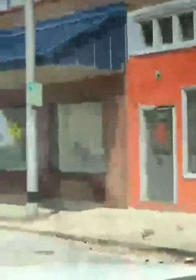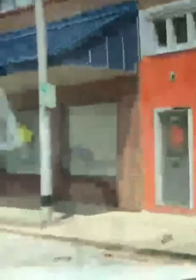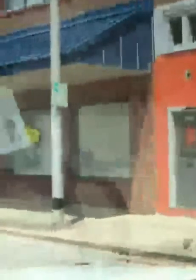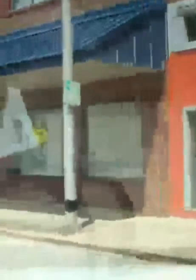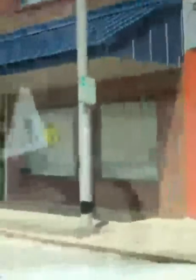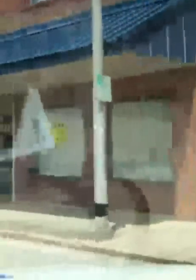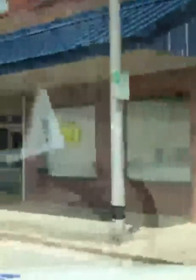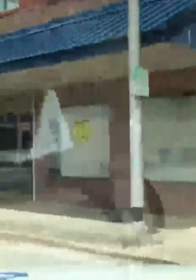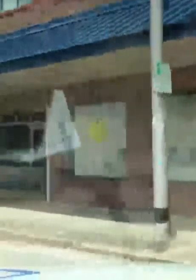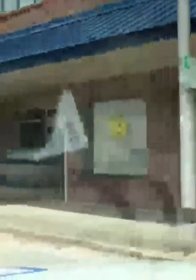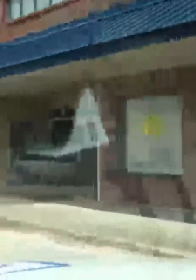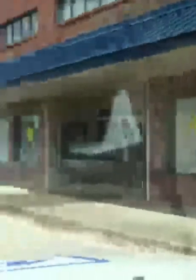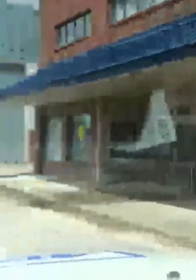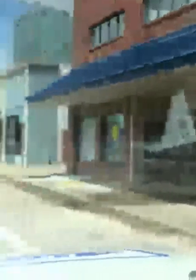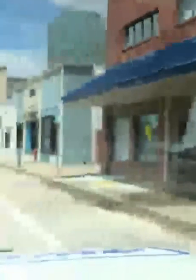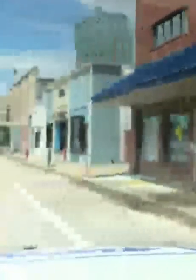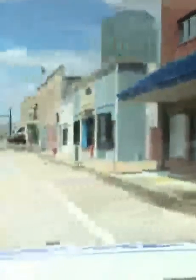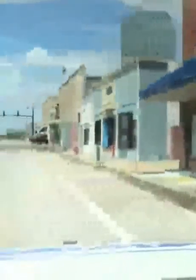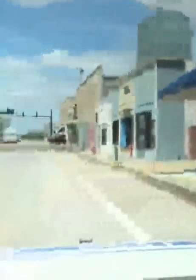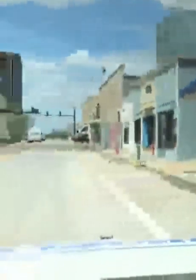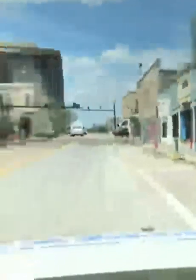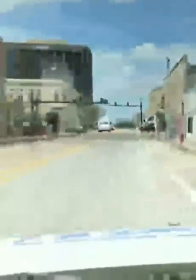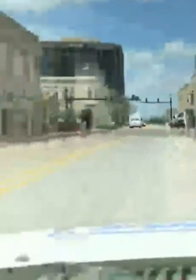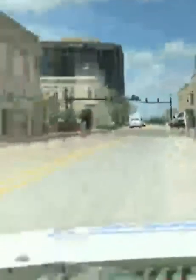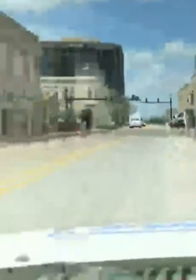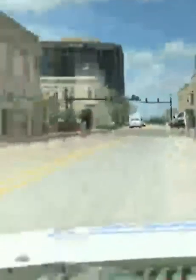Large pile of bricks in front of it right now.